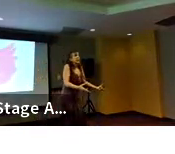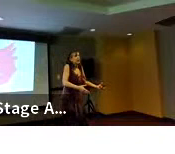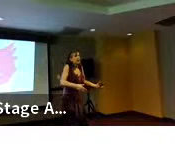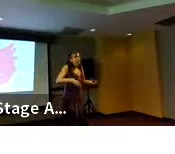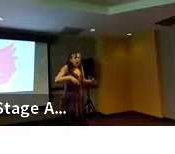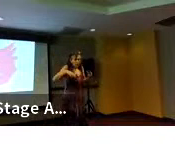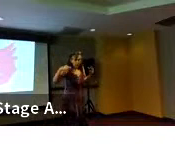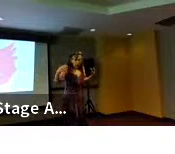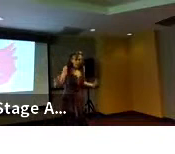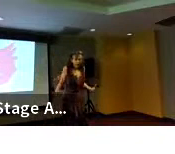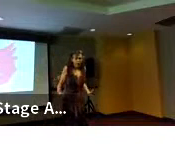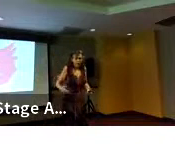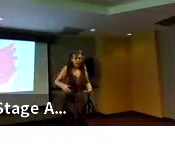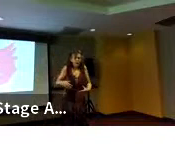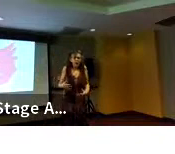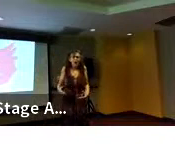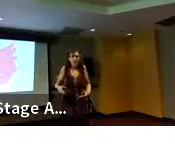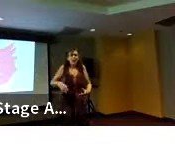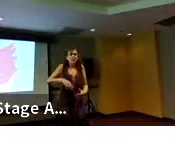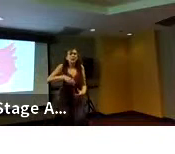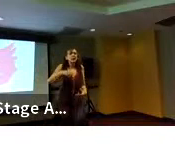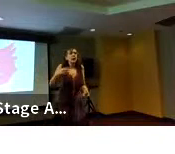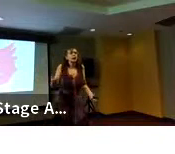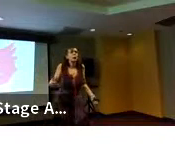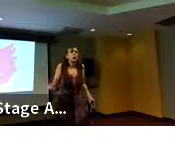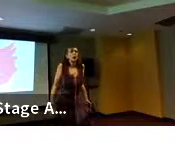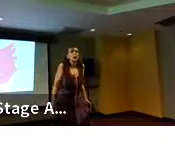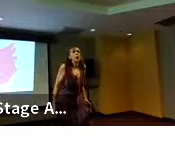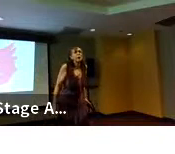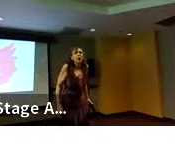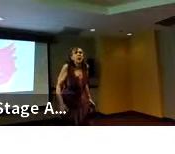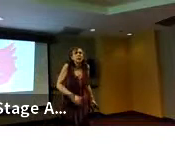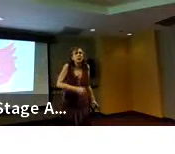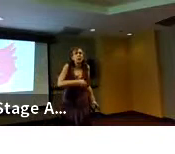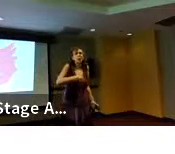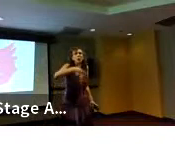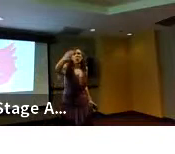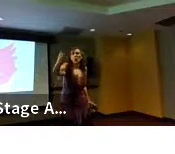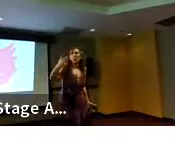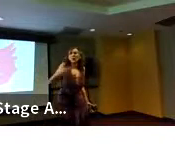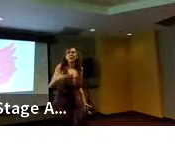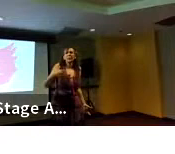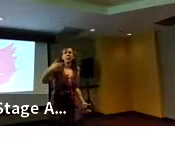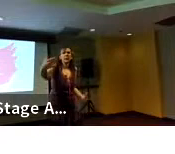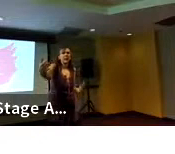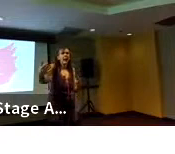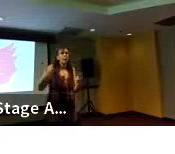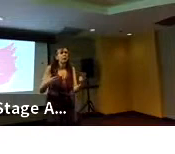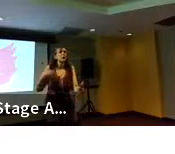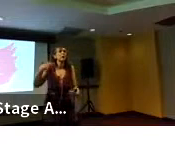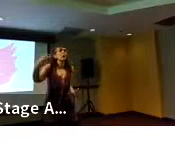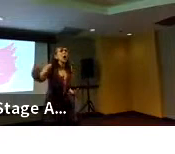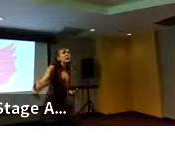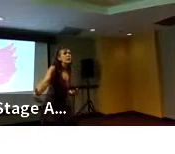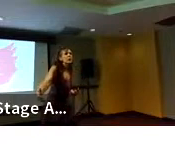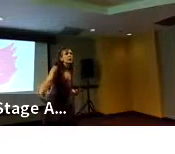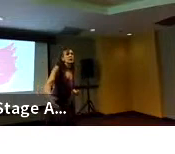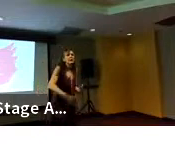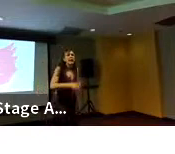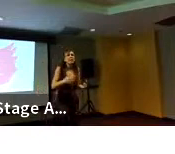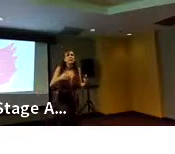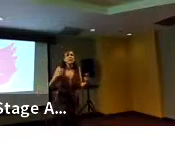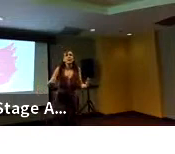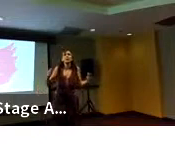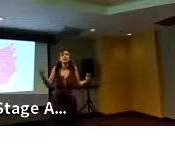environments change us, the way our body shape and type may change throughout our lifetimes, and what the world thinks of us and how we respond to